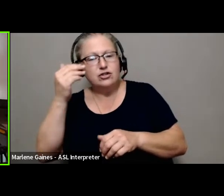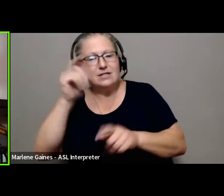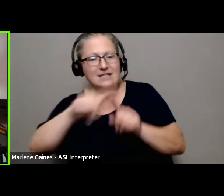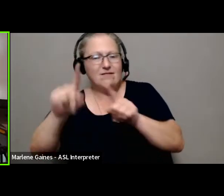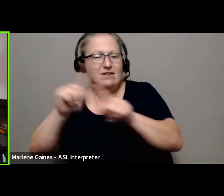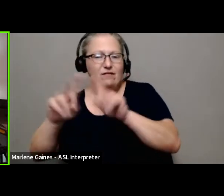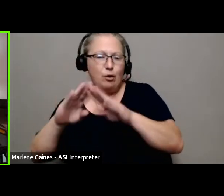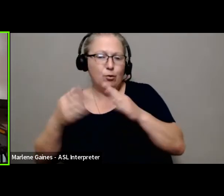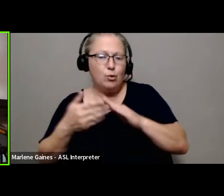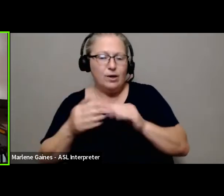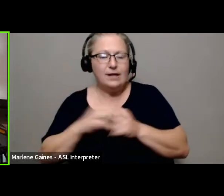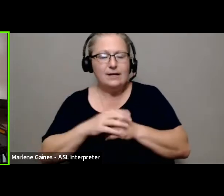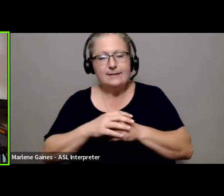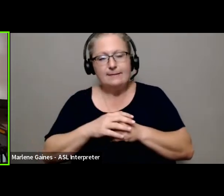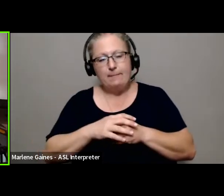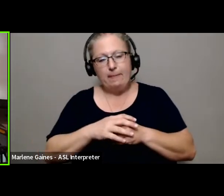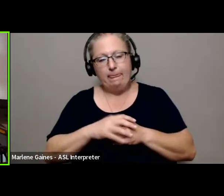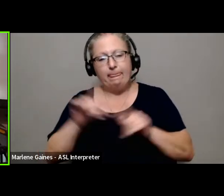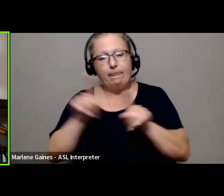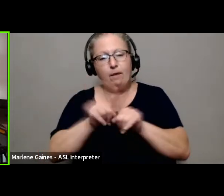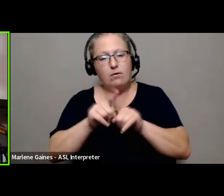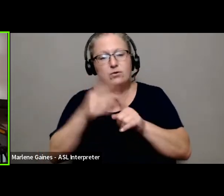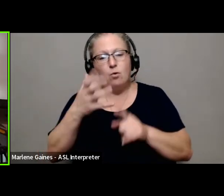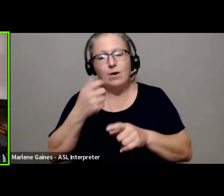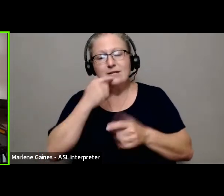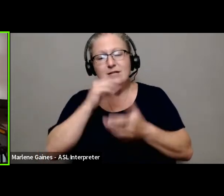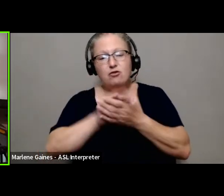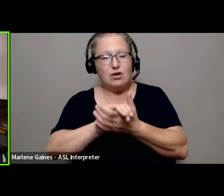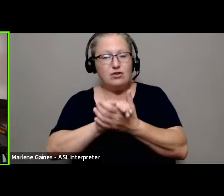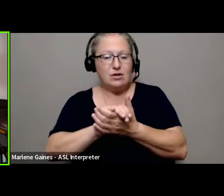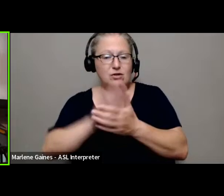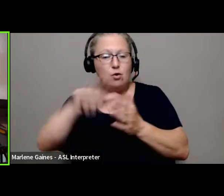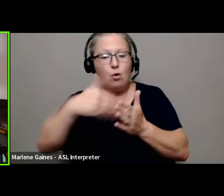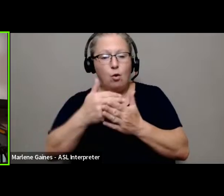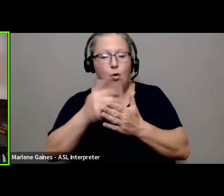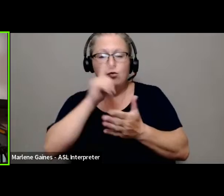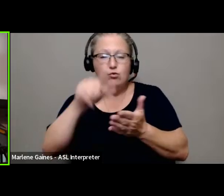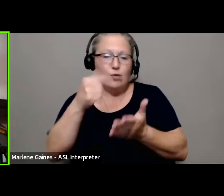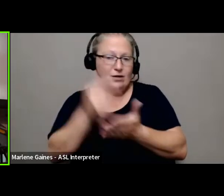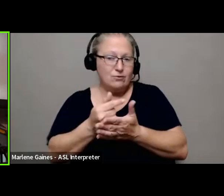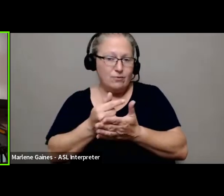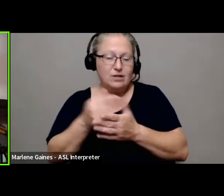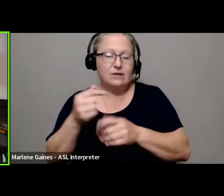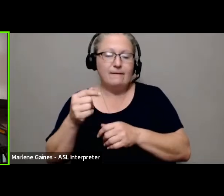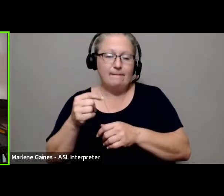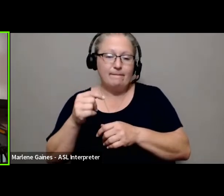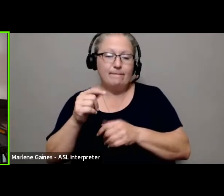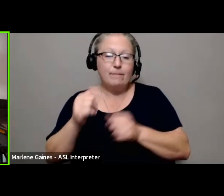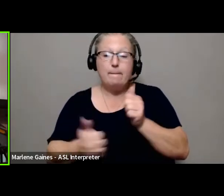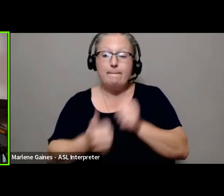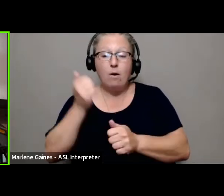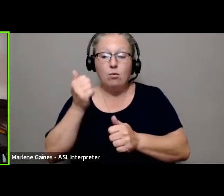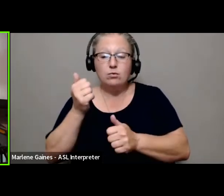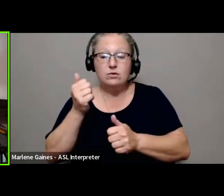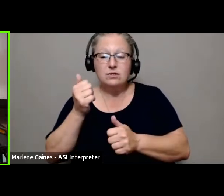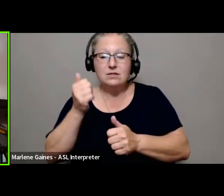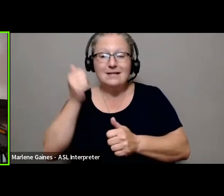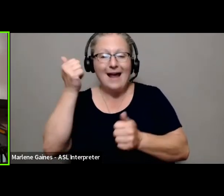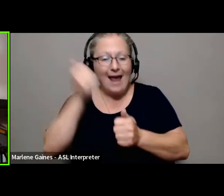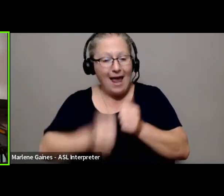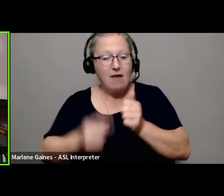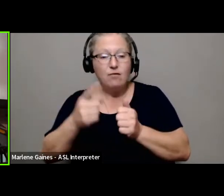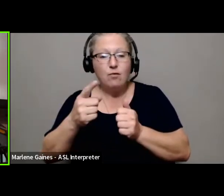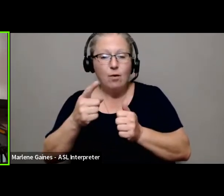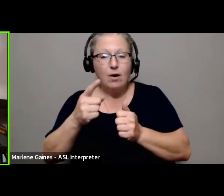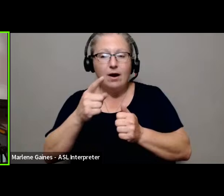communities. I also want to say congratulations to all the graduates. But most of all, everybody